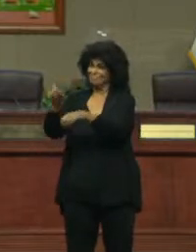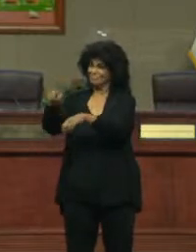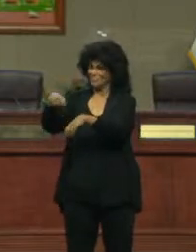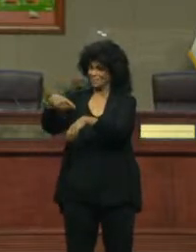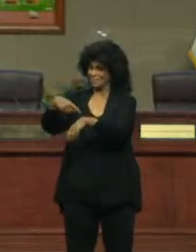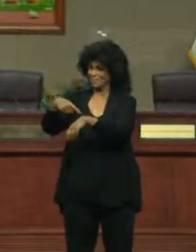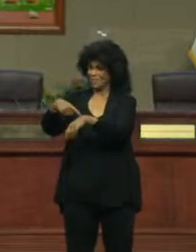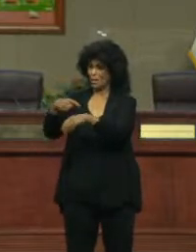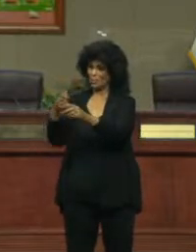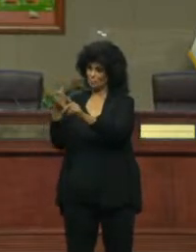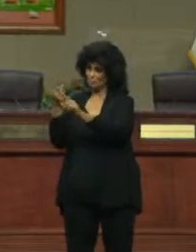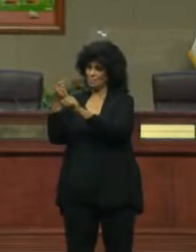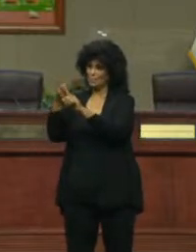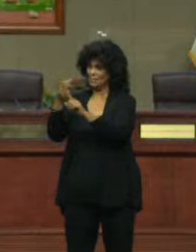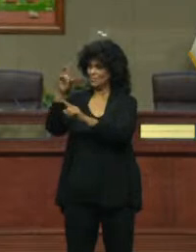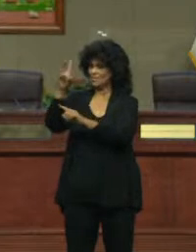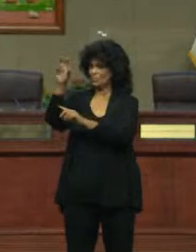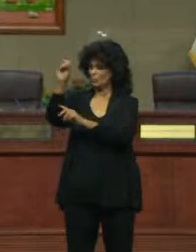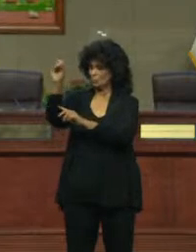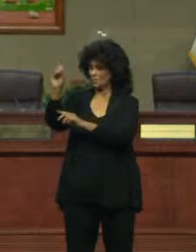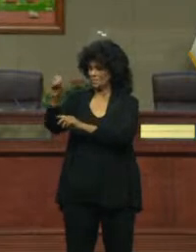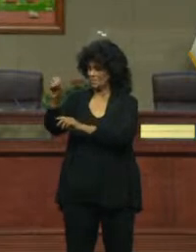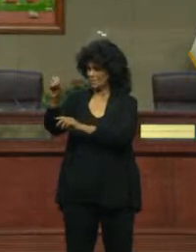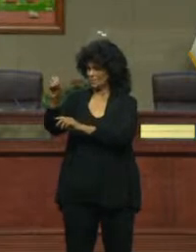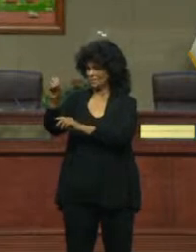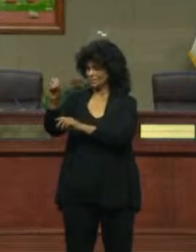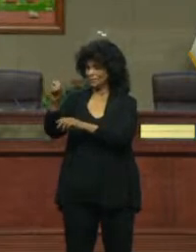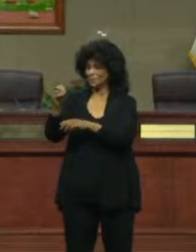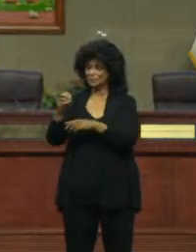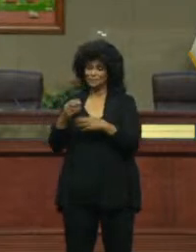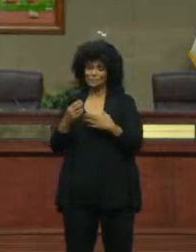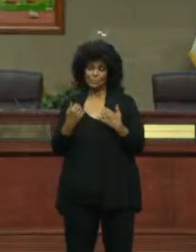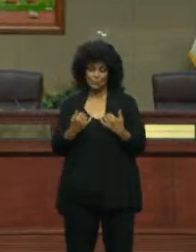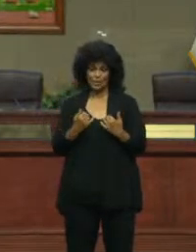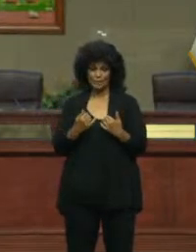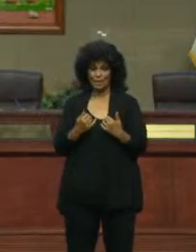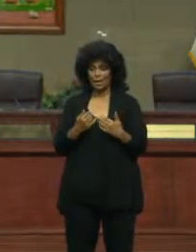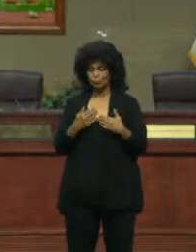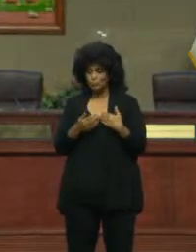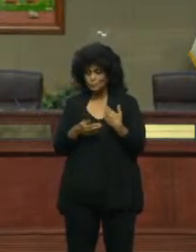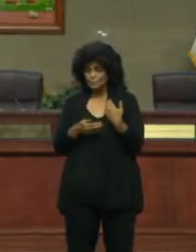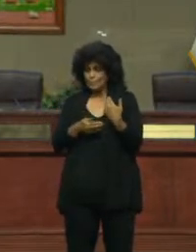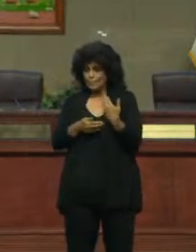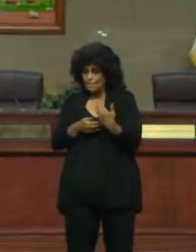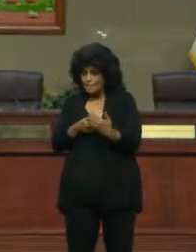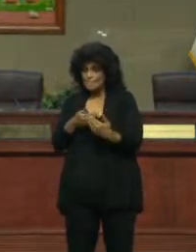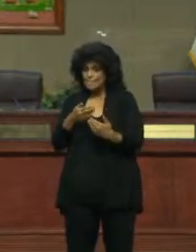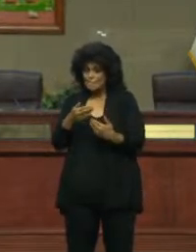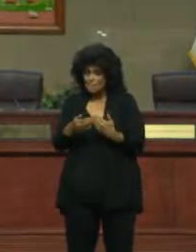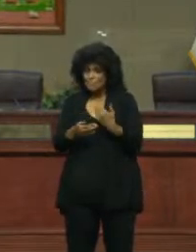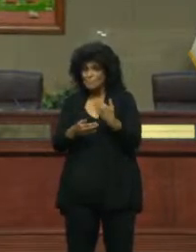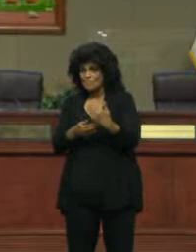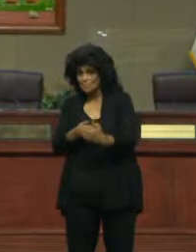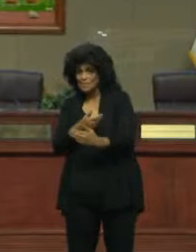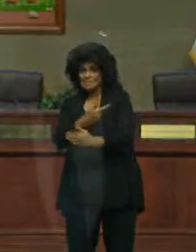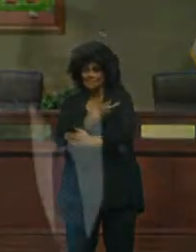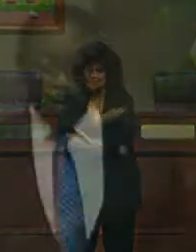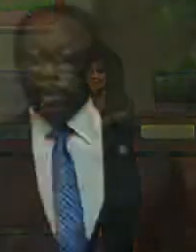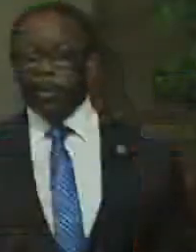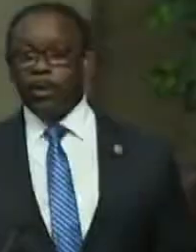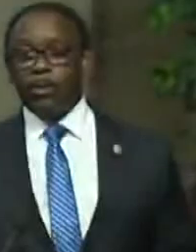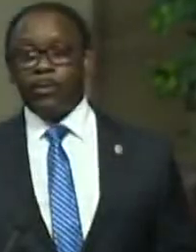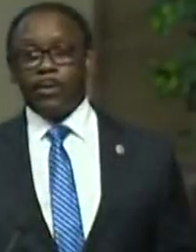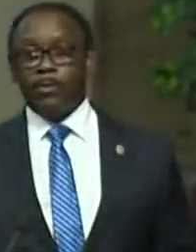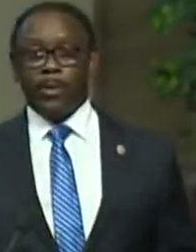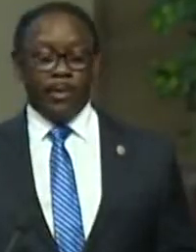70% at the current rate of vaccinations occurring within our community. So